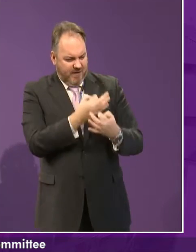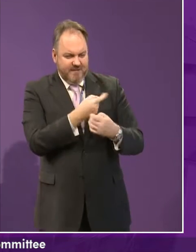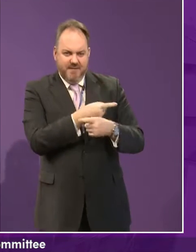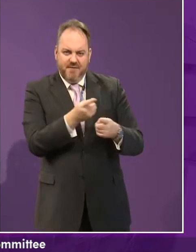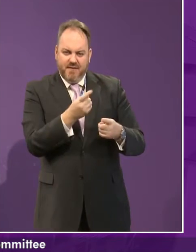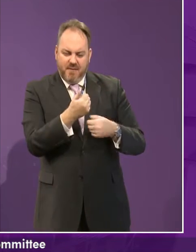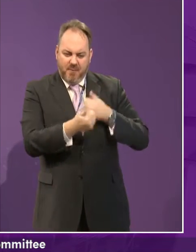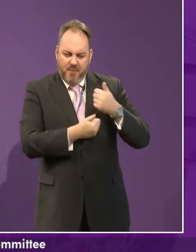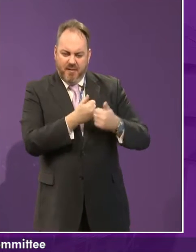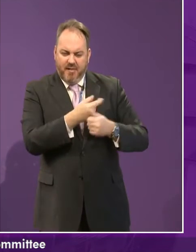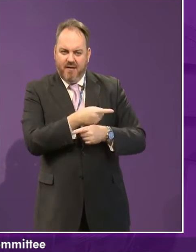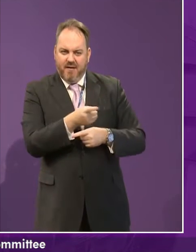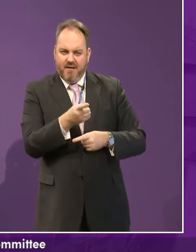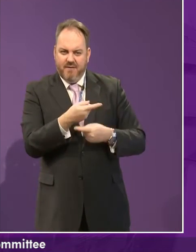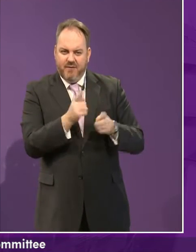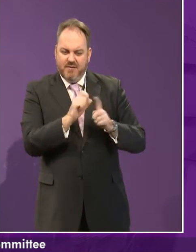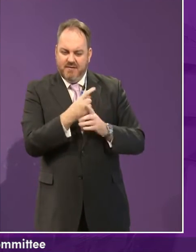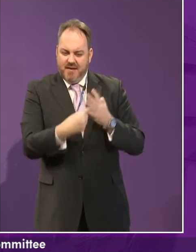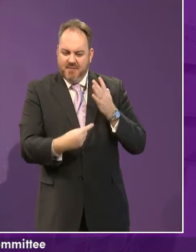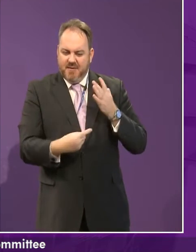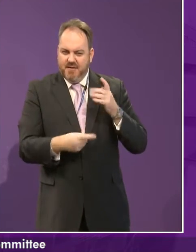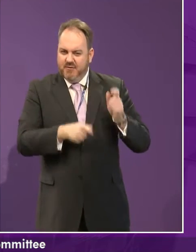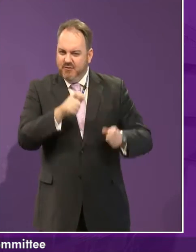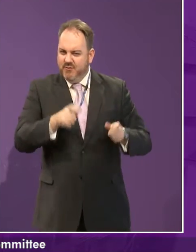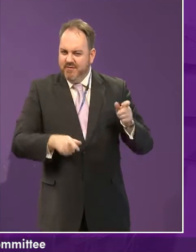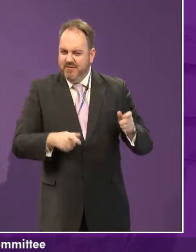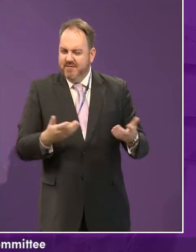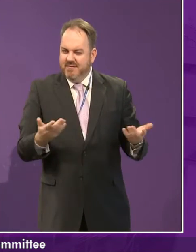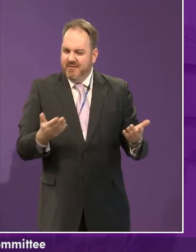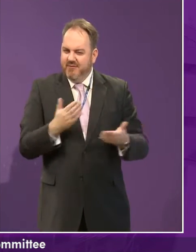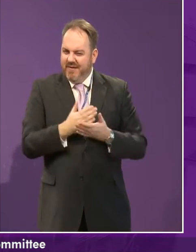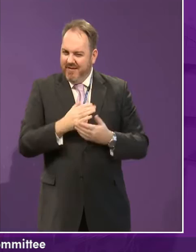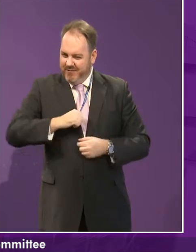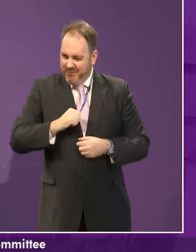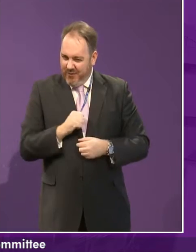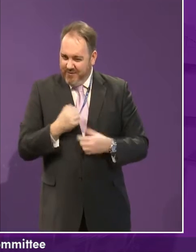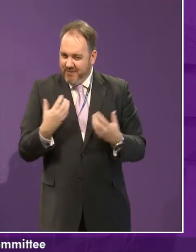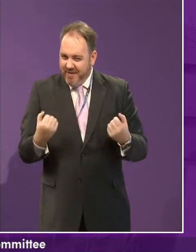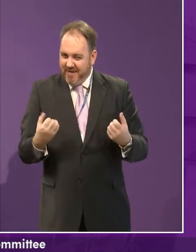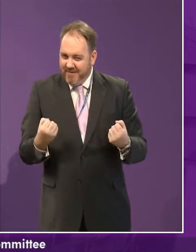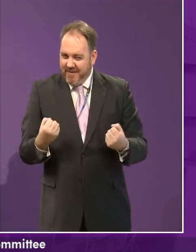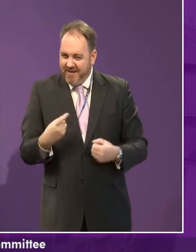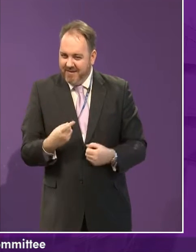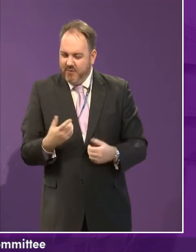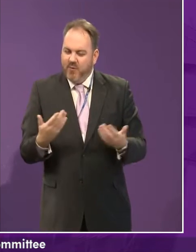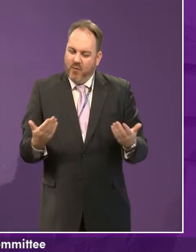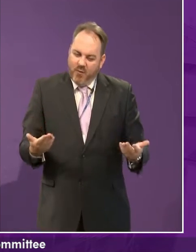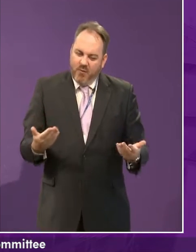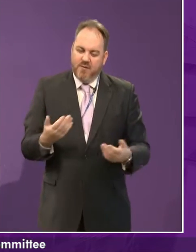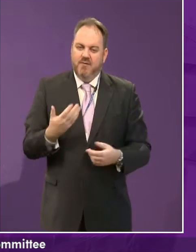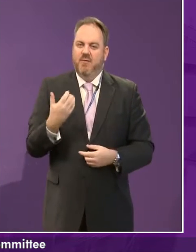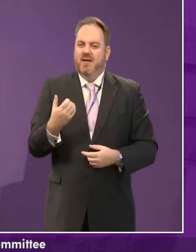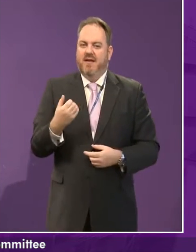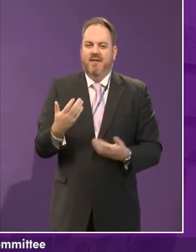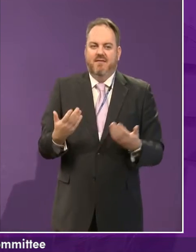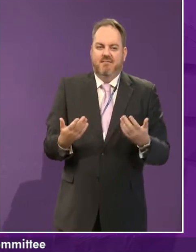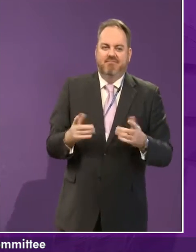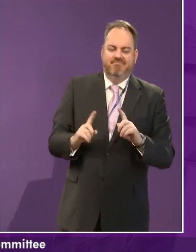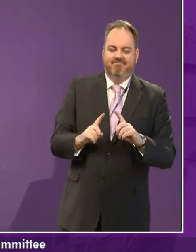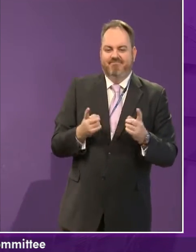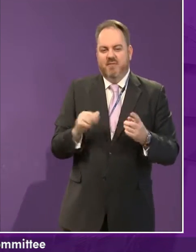would reject other institutions on the basis for that. Is it like that in Scotland, or is there a common